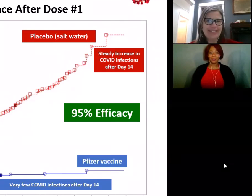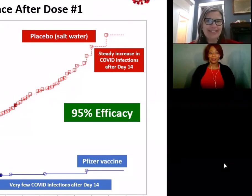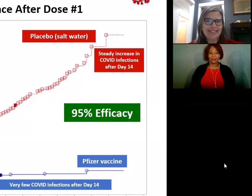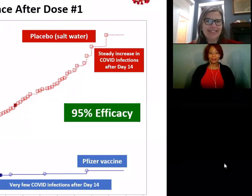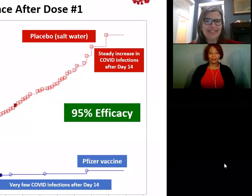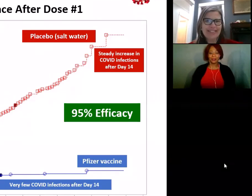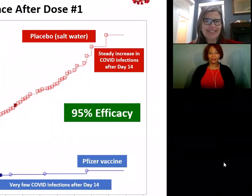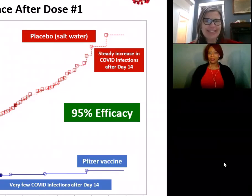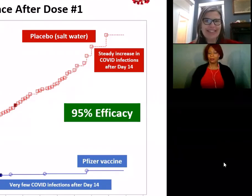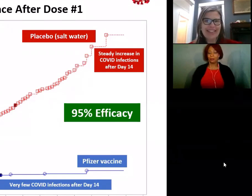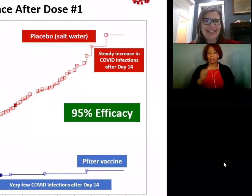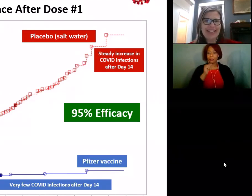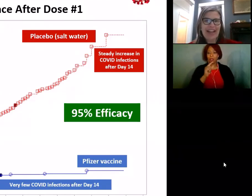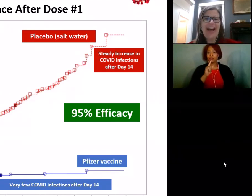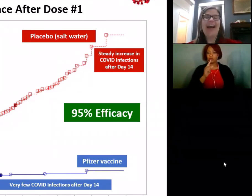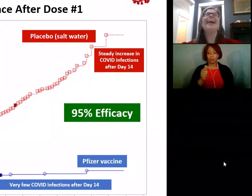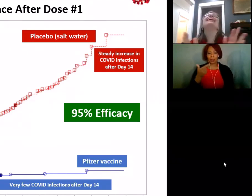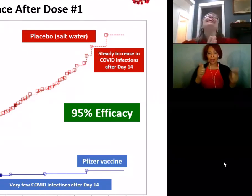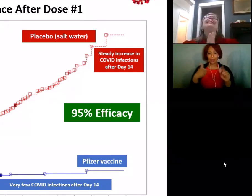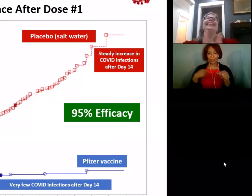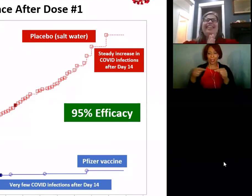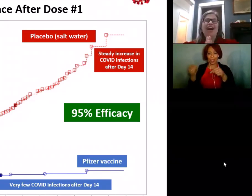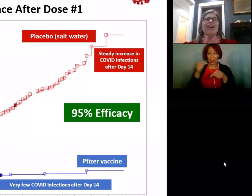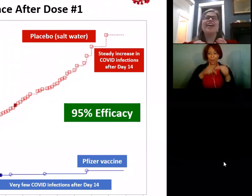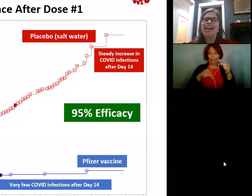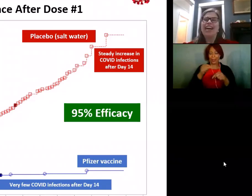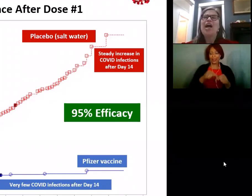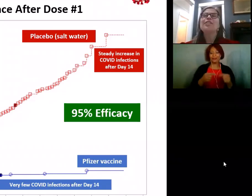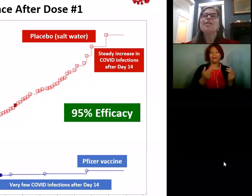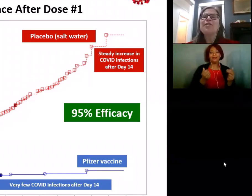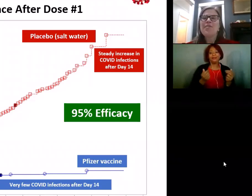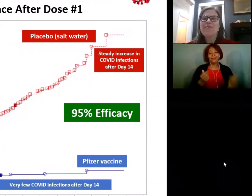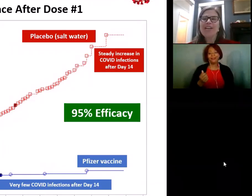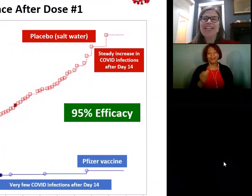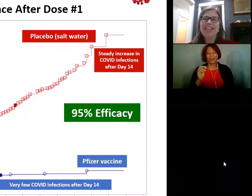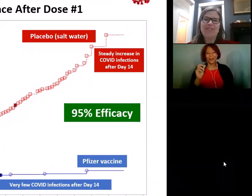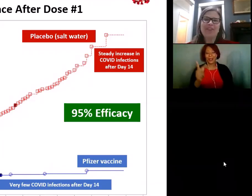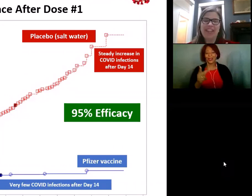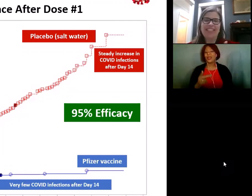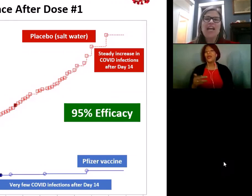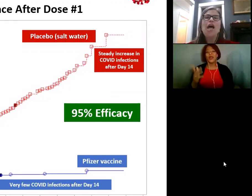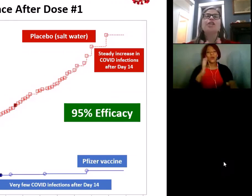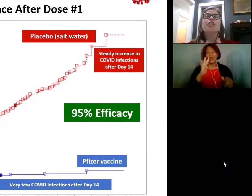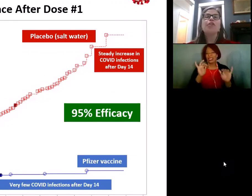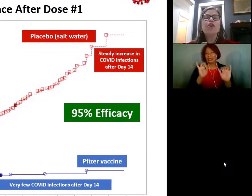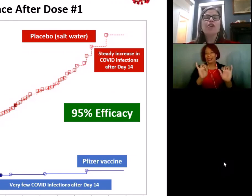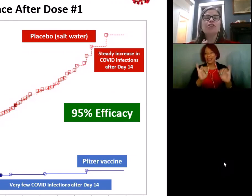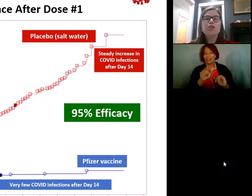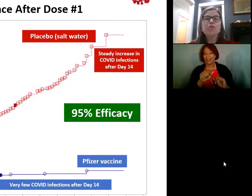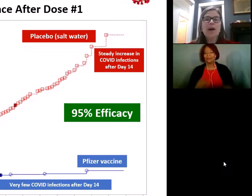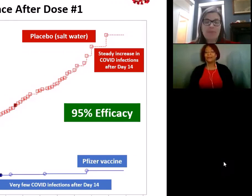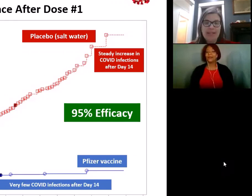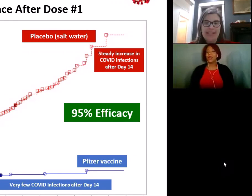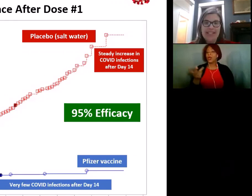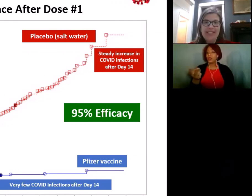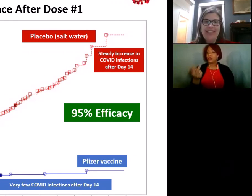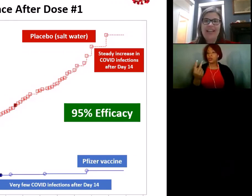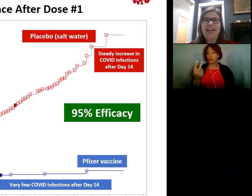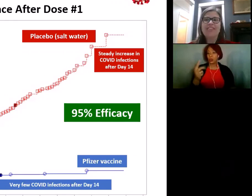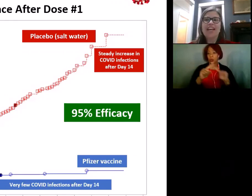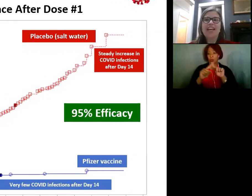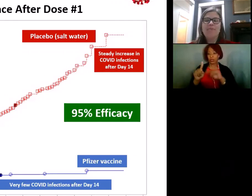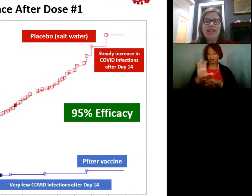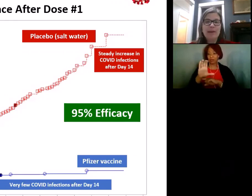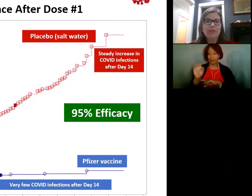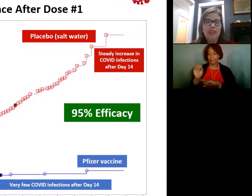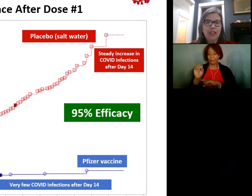I'm actually not sure it will let me go back in this piece. Okay, so we're going to go with this. So there are two companies